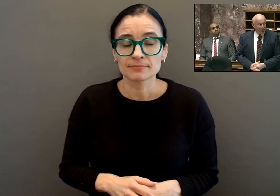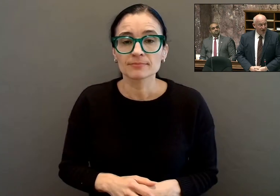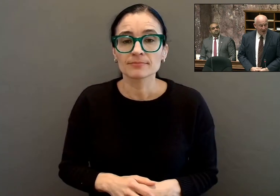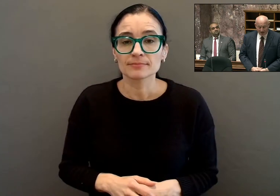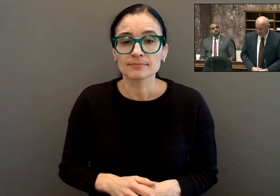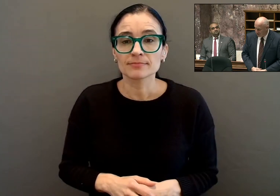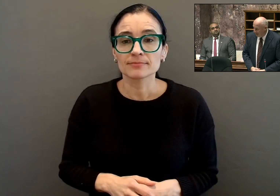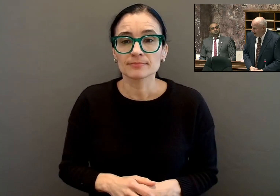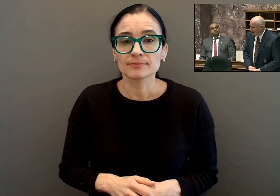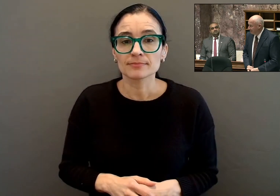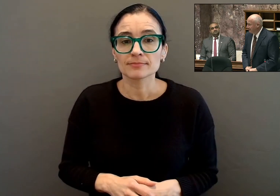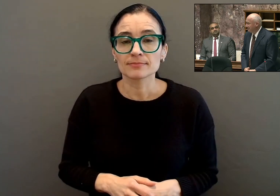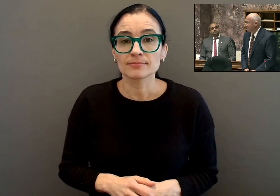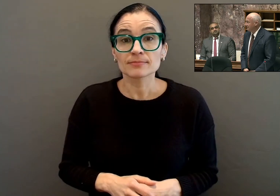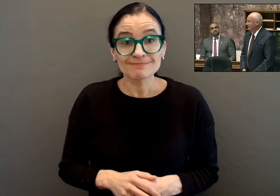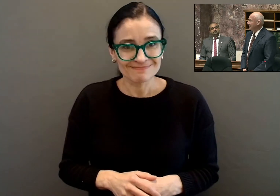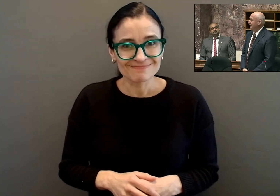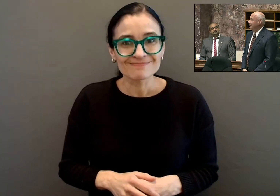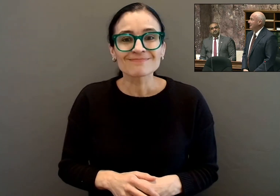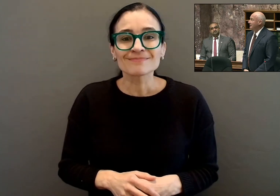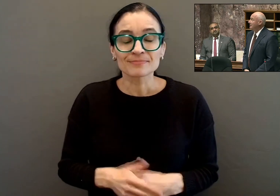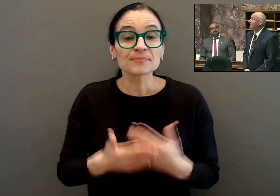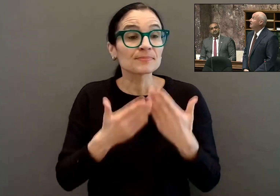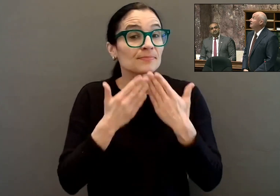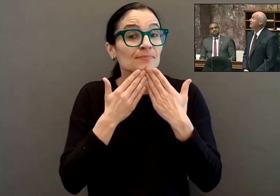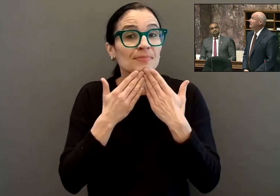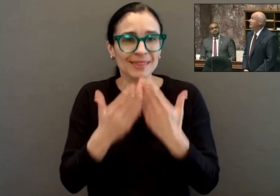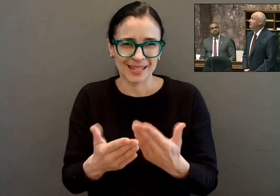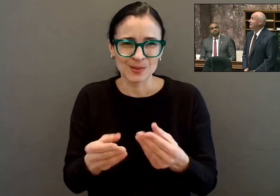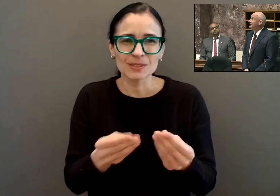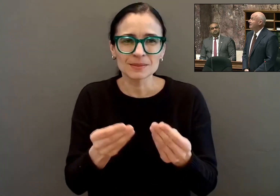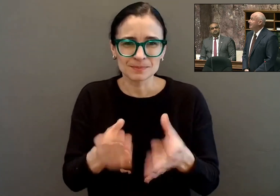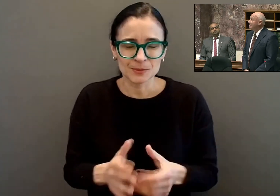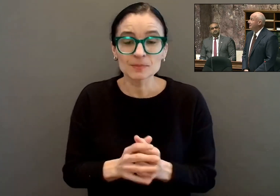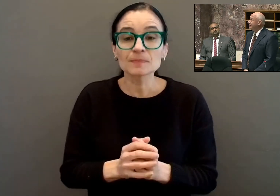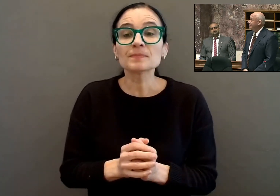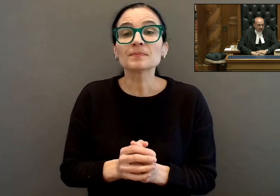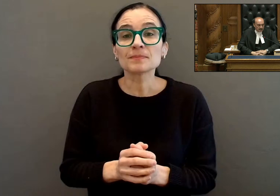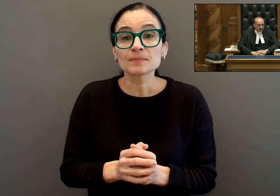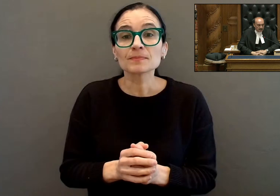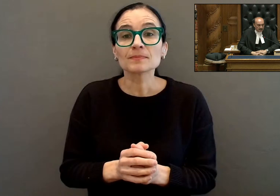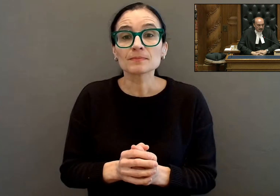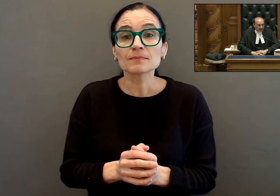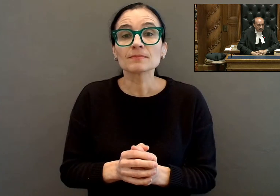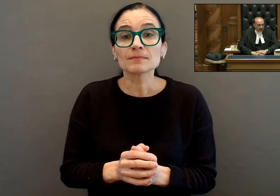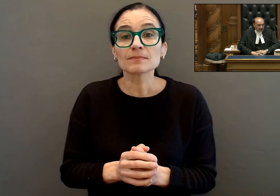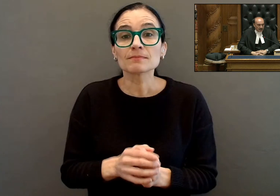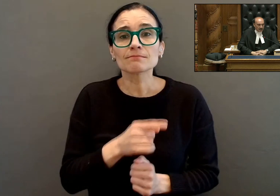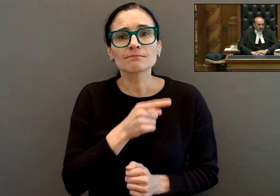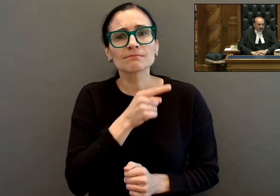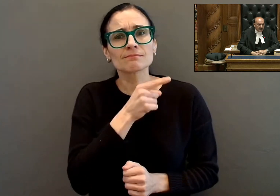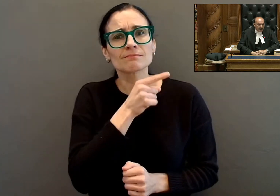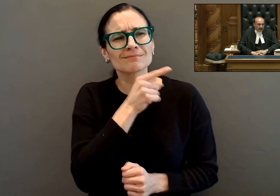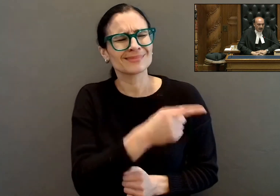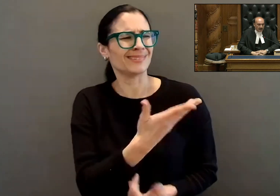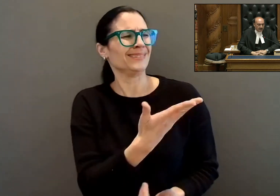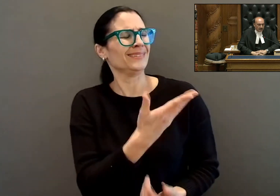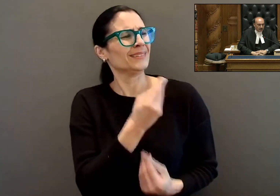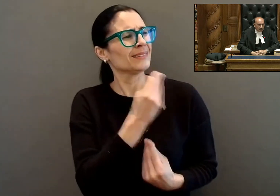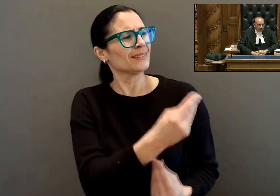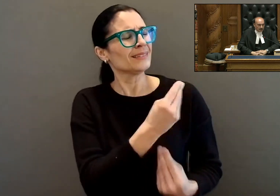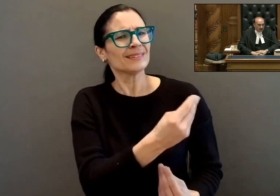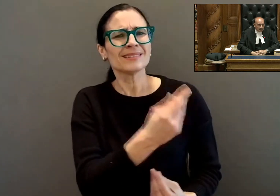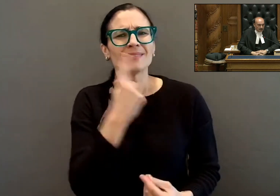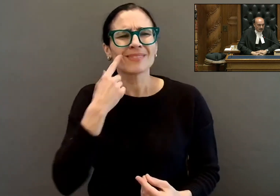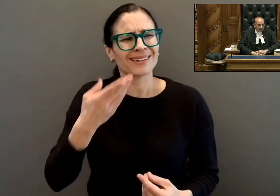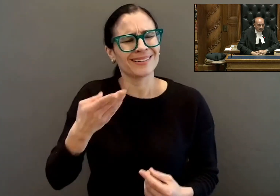Thank you, Honourable Speaker. Member, for God's sake. This is really getting out of